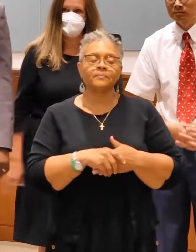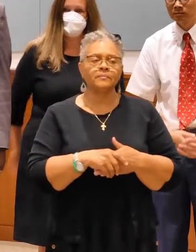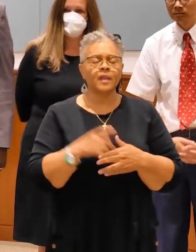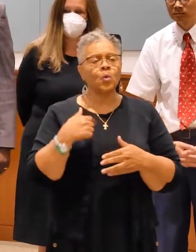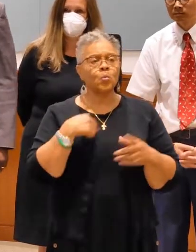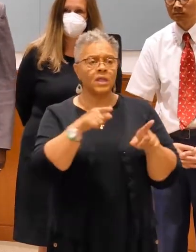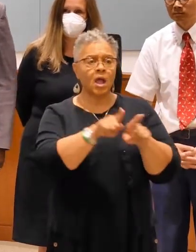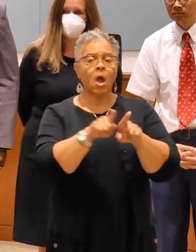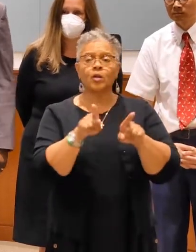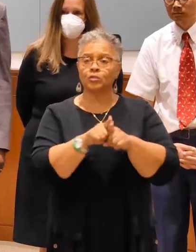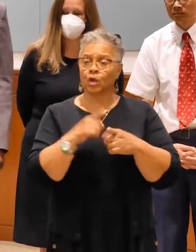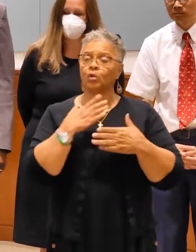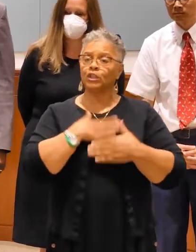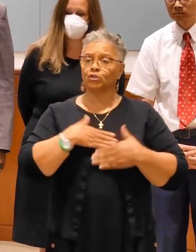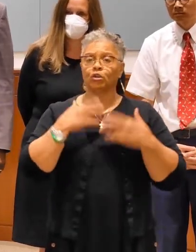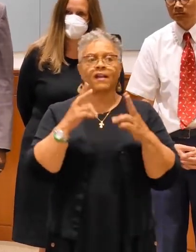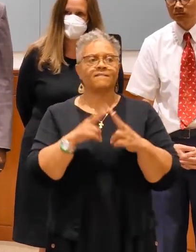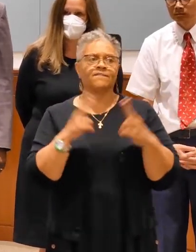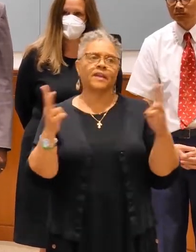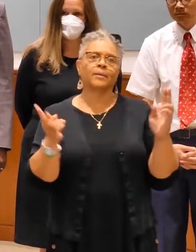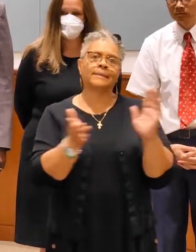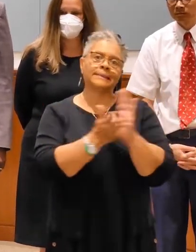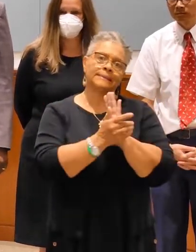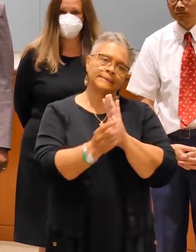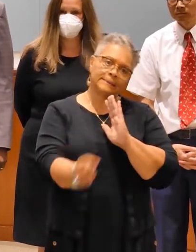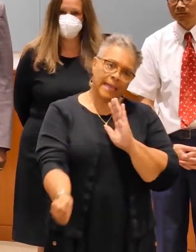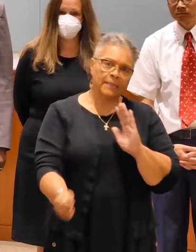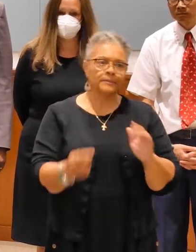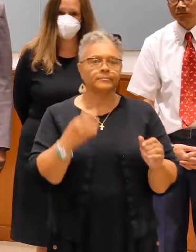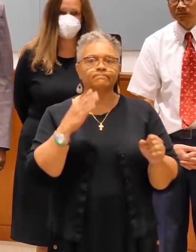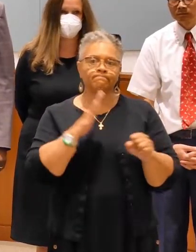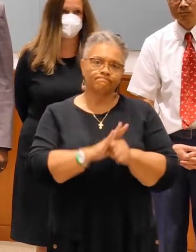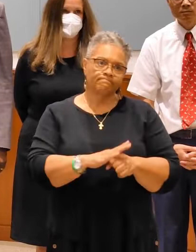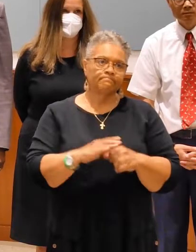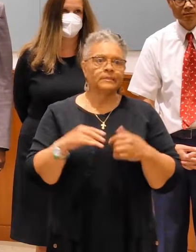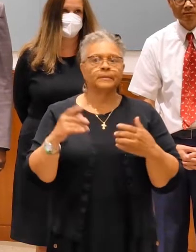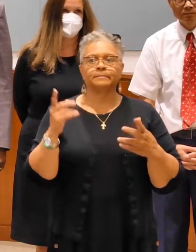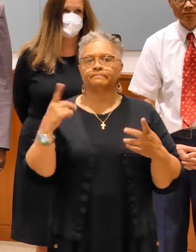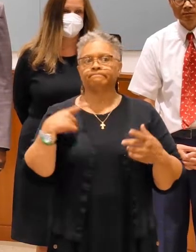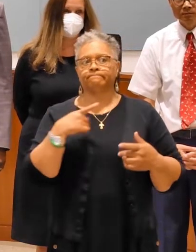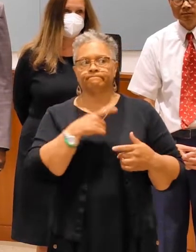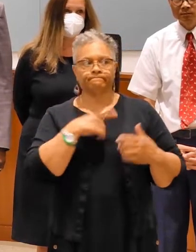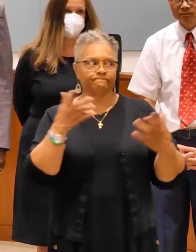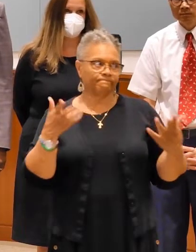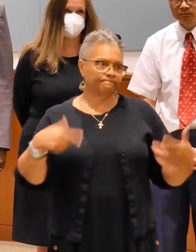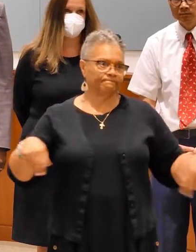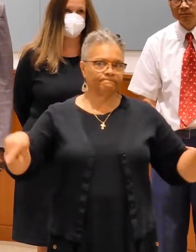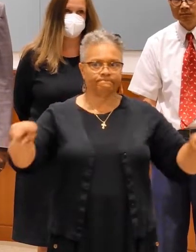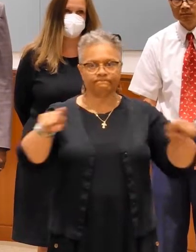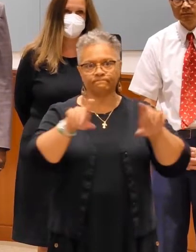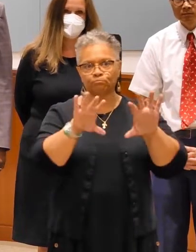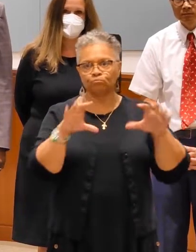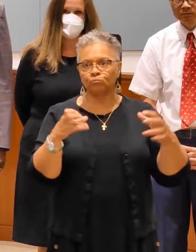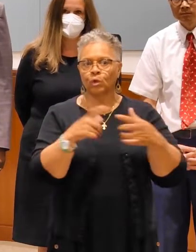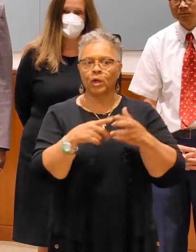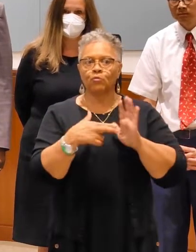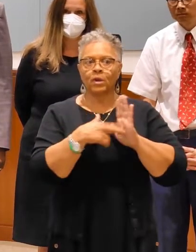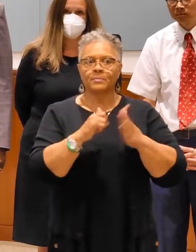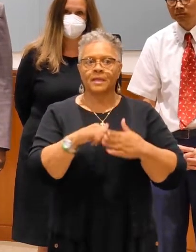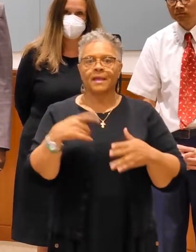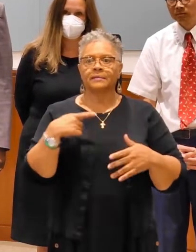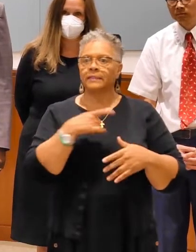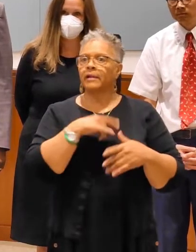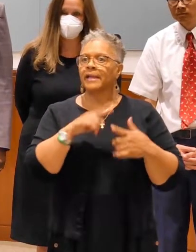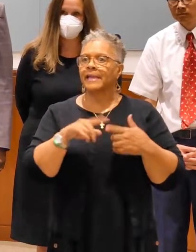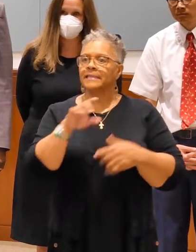We also enjoy a very talented and committed delegation in Howard County, and representing our delegation today